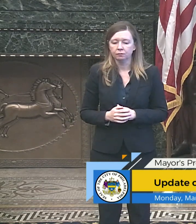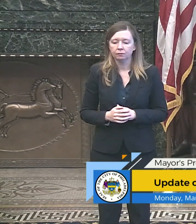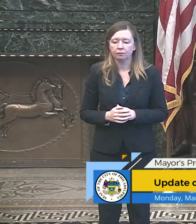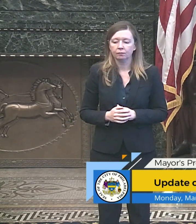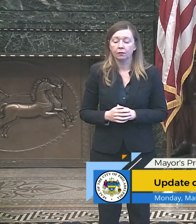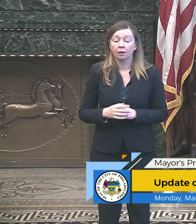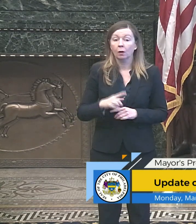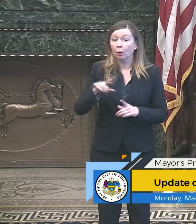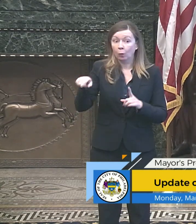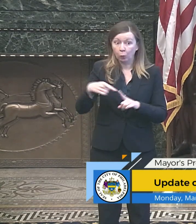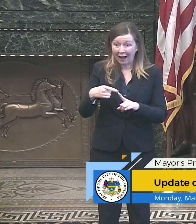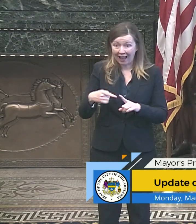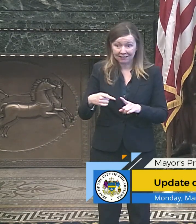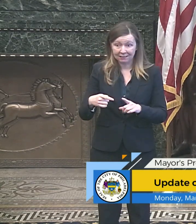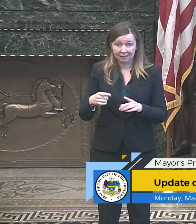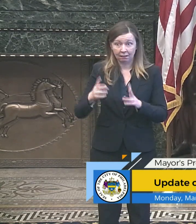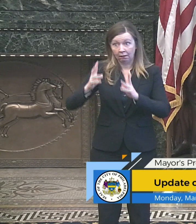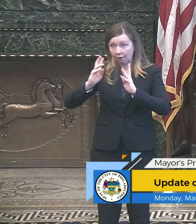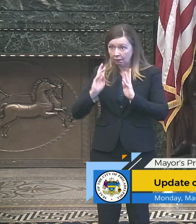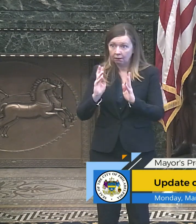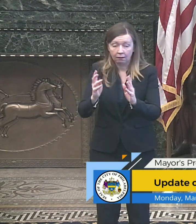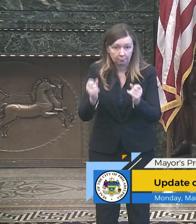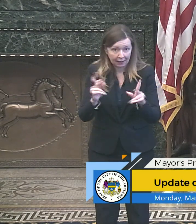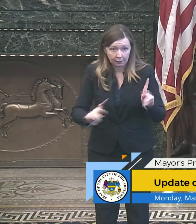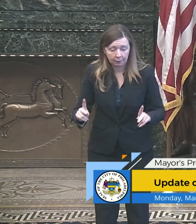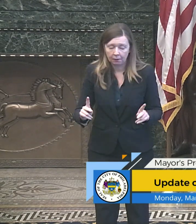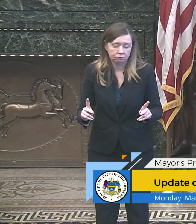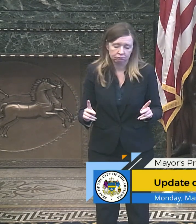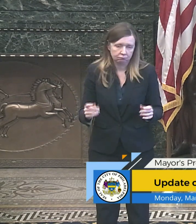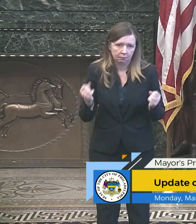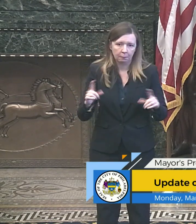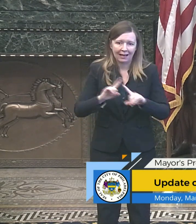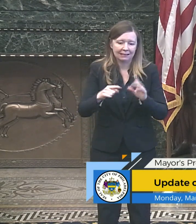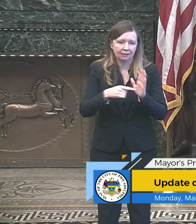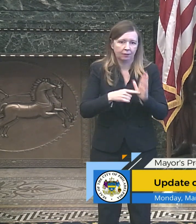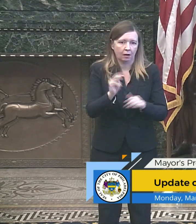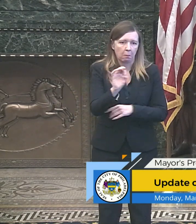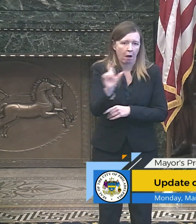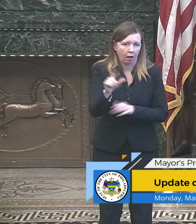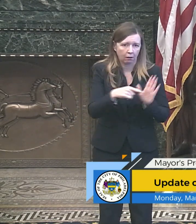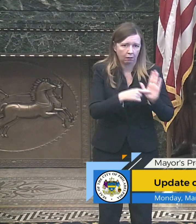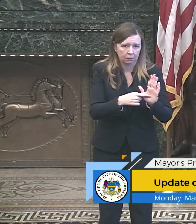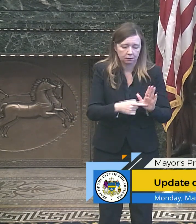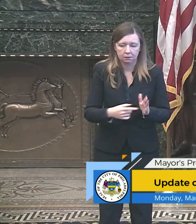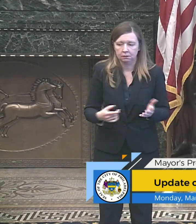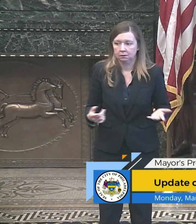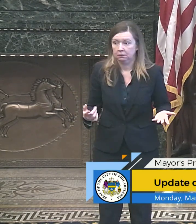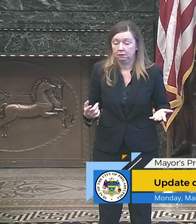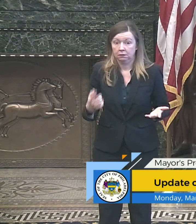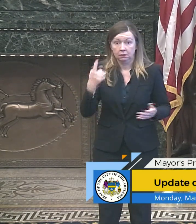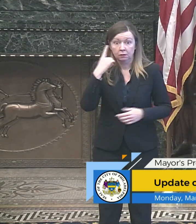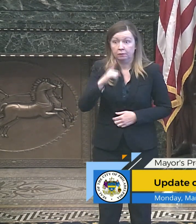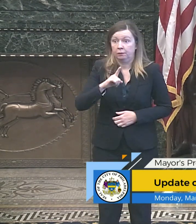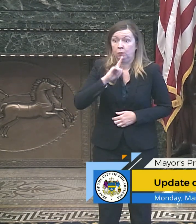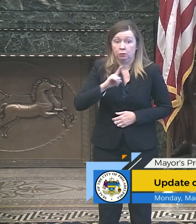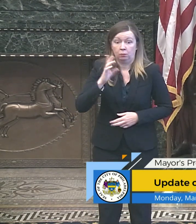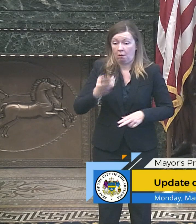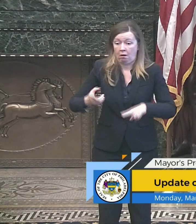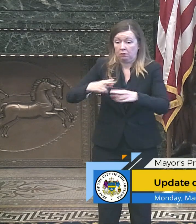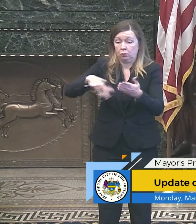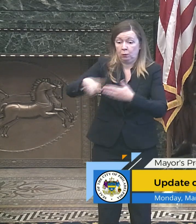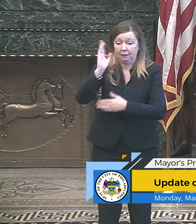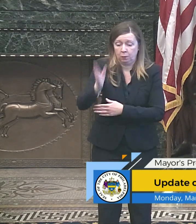As far as when the surge is likely to occur, there are many different models for this. I would not say we could say with any certainty that this is going to peak in 2